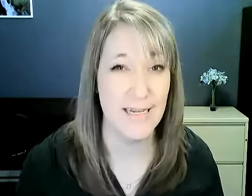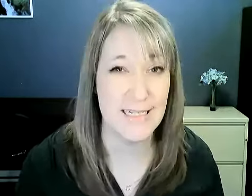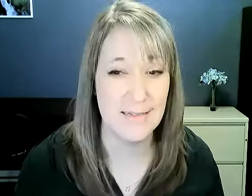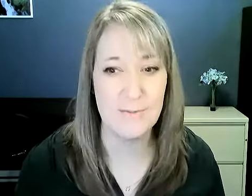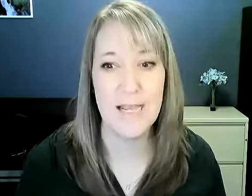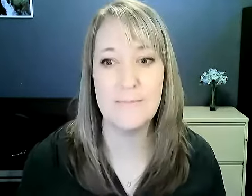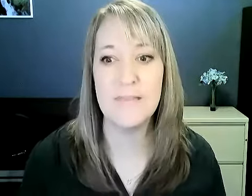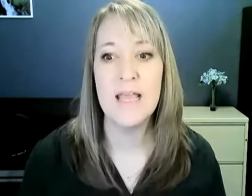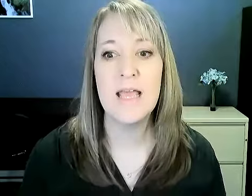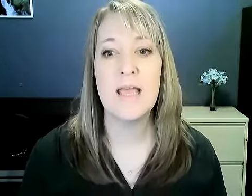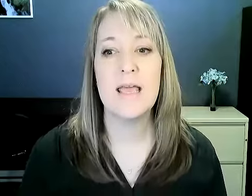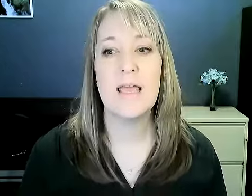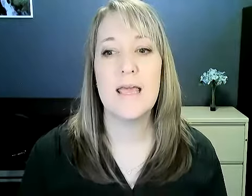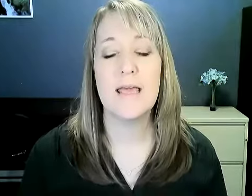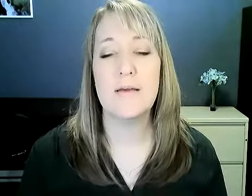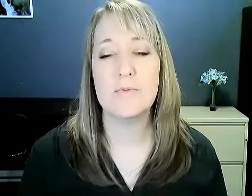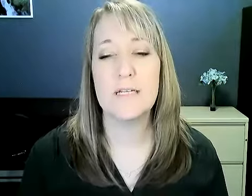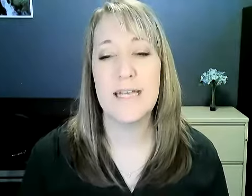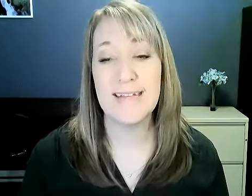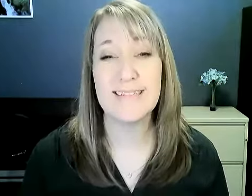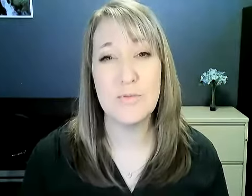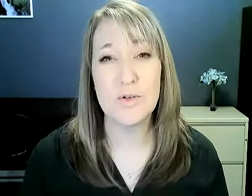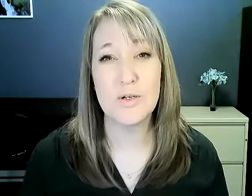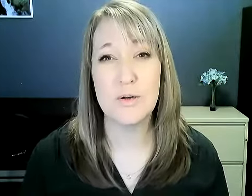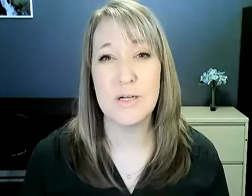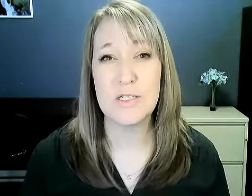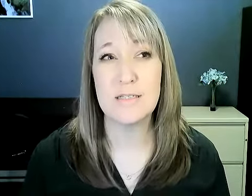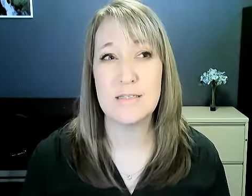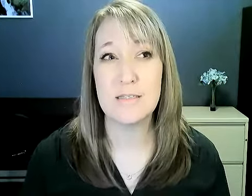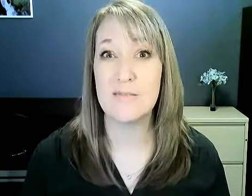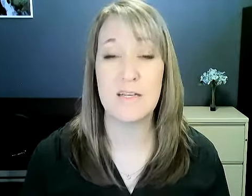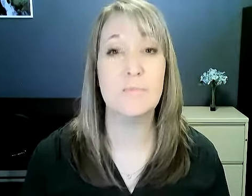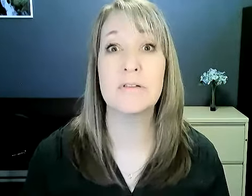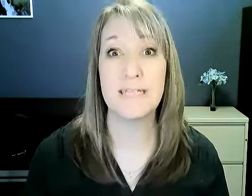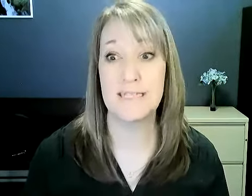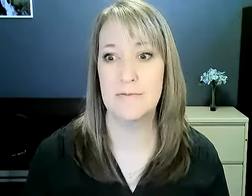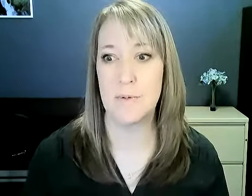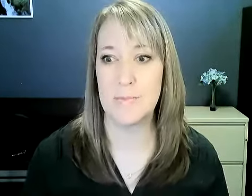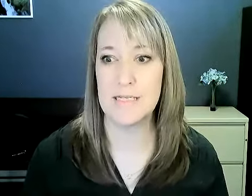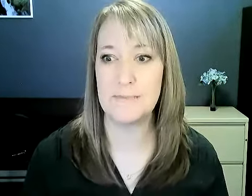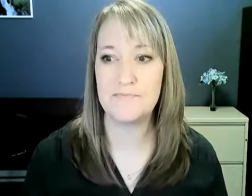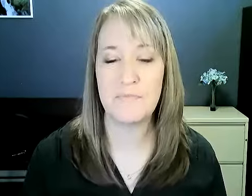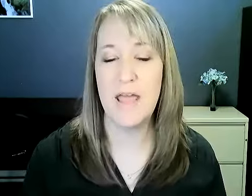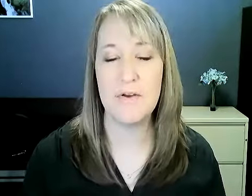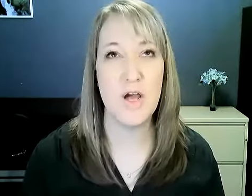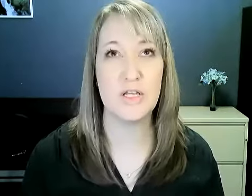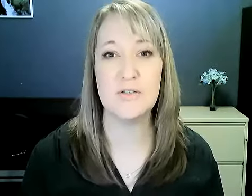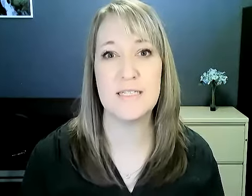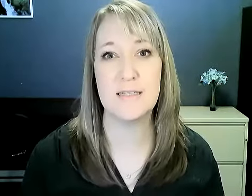point, right? In ASL, rhetorical questions serve a completely different purpose, and they're not used in